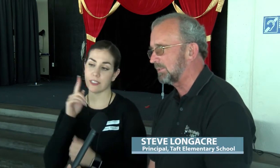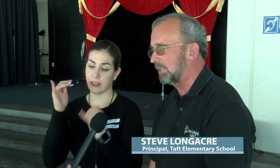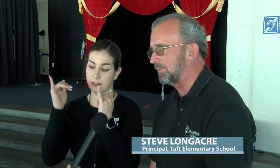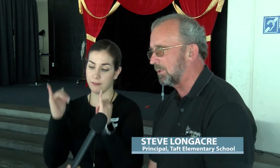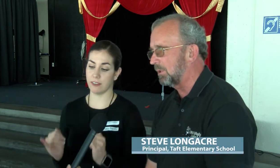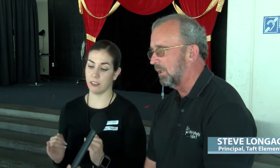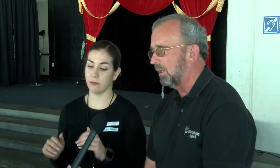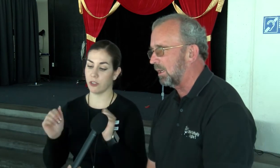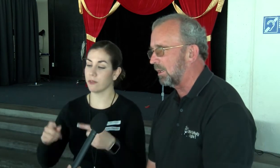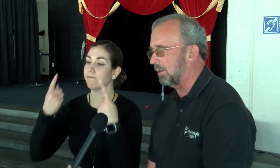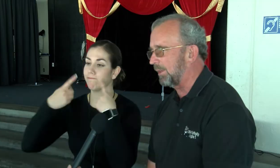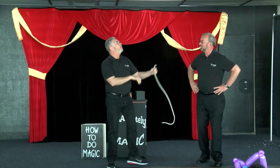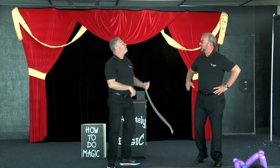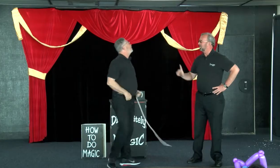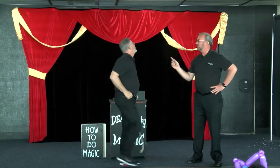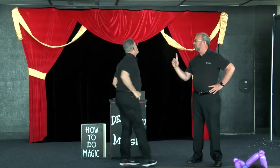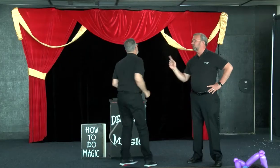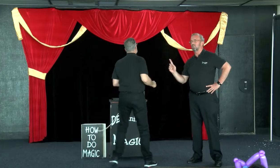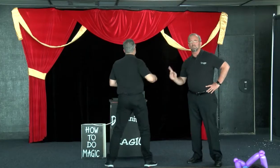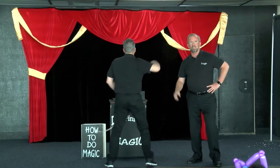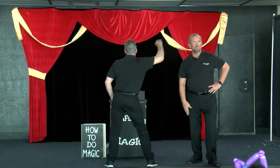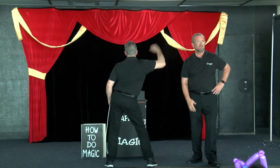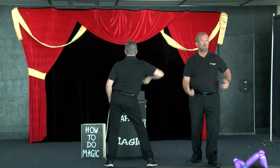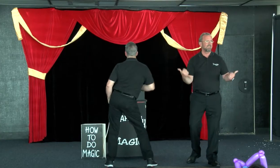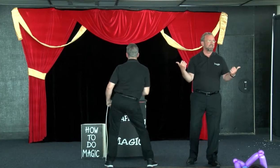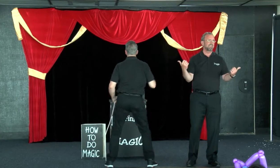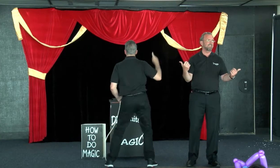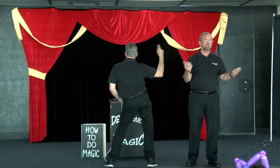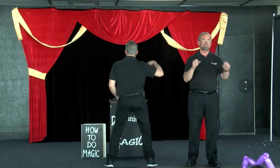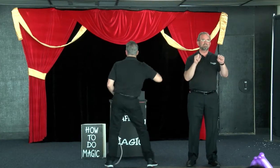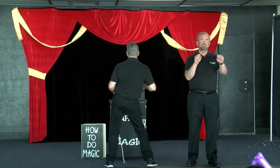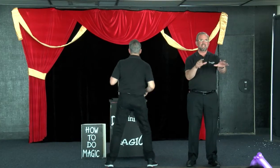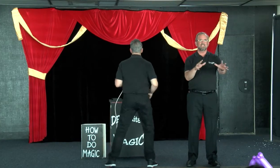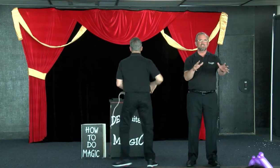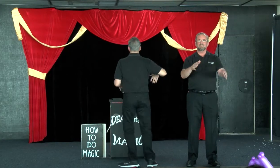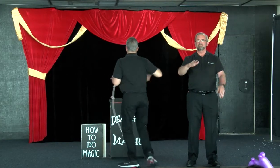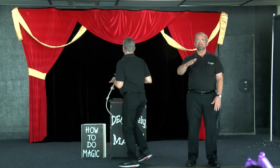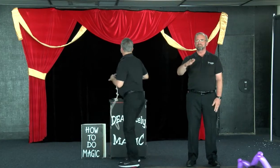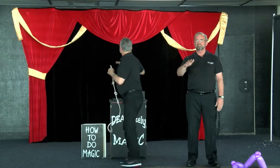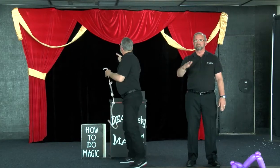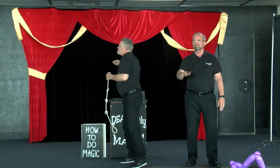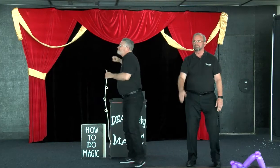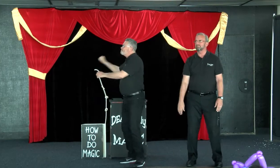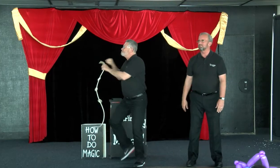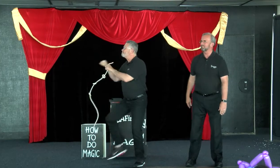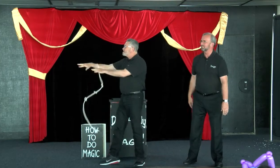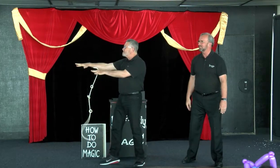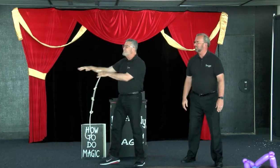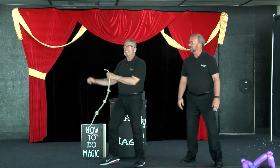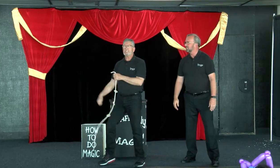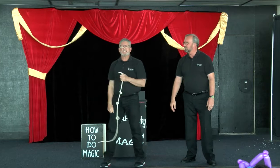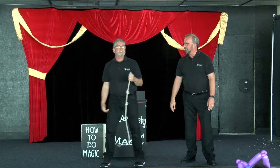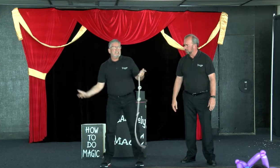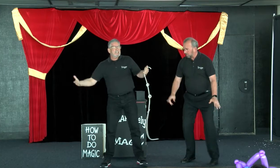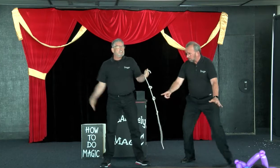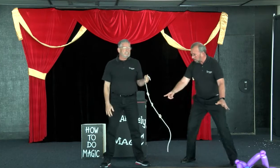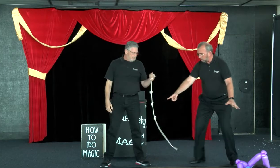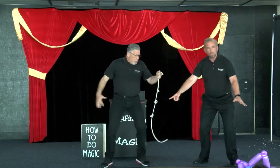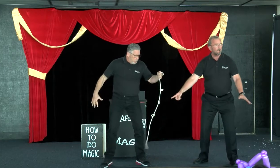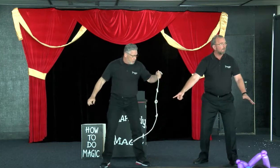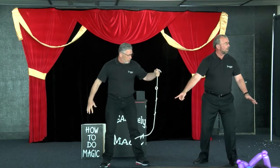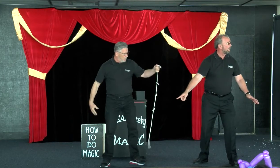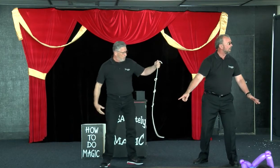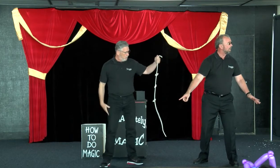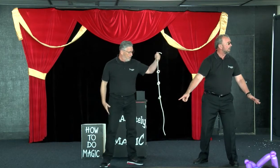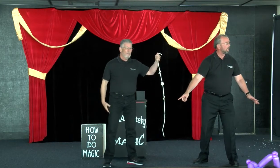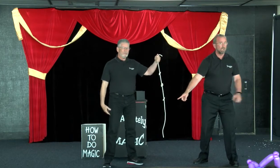be successful. They can be performers, they can be teachers, educators, doctors, lawyers, whatever. So